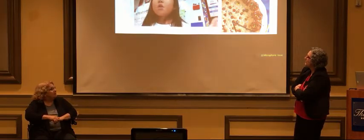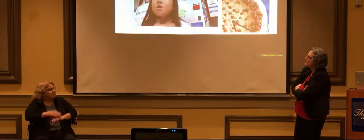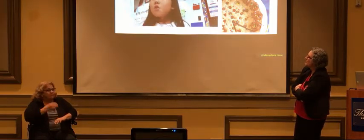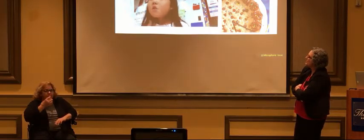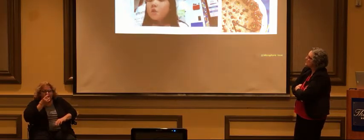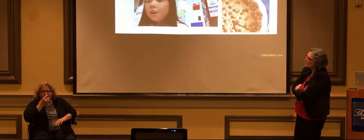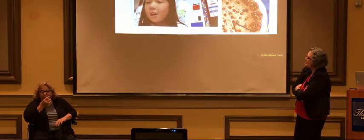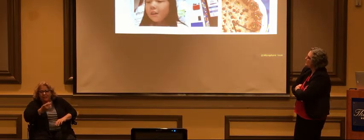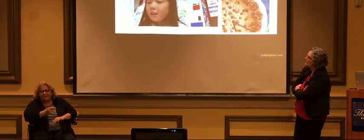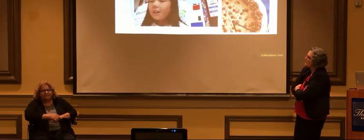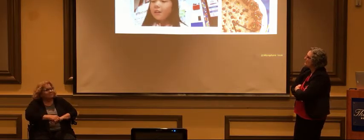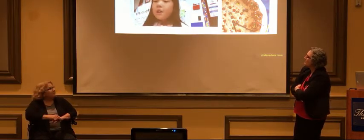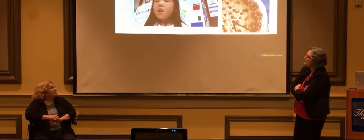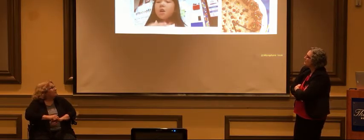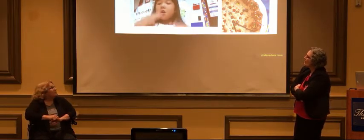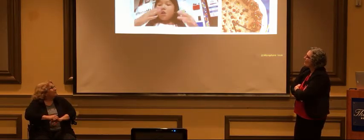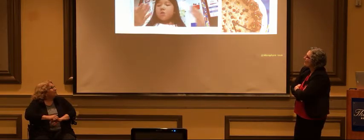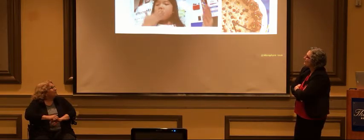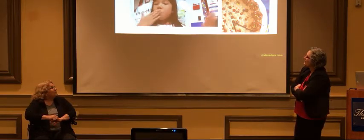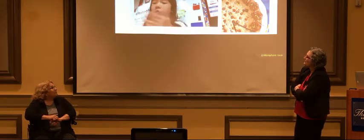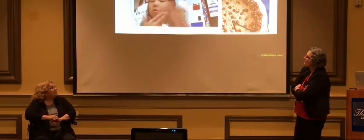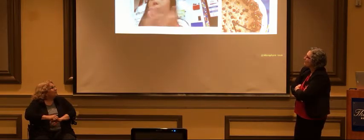good. It's delicious.